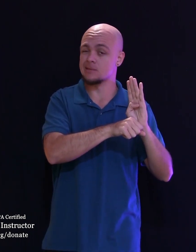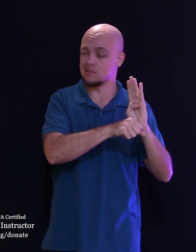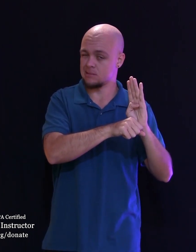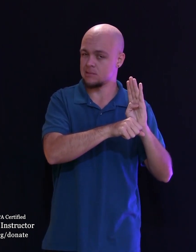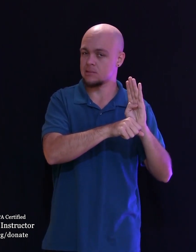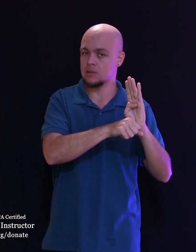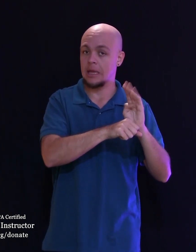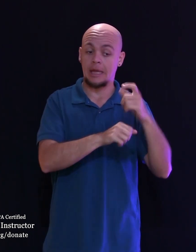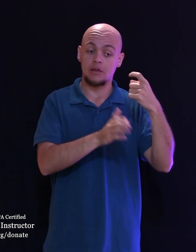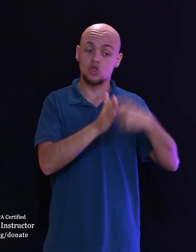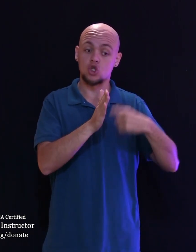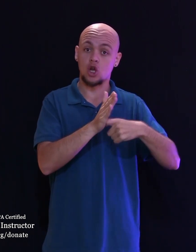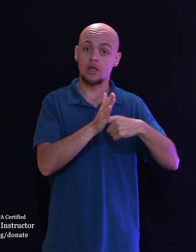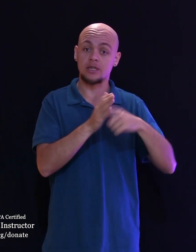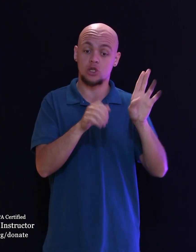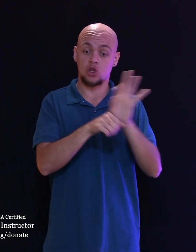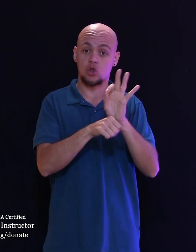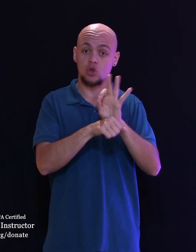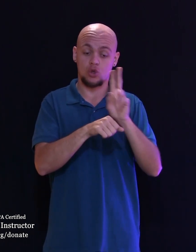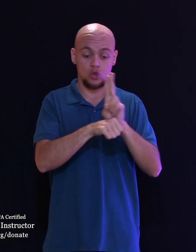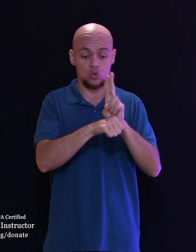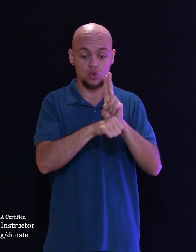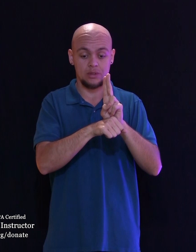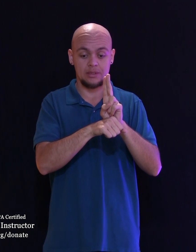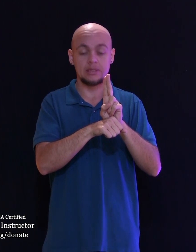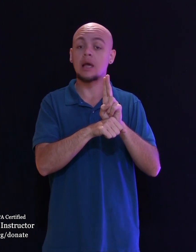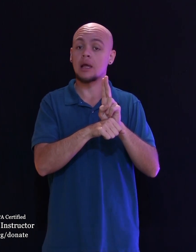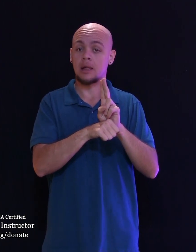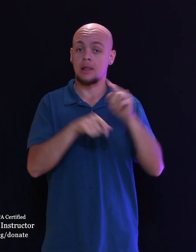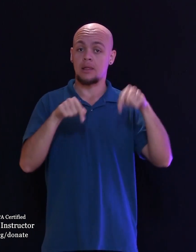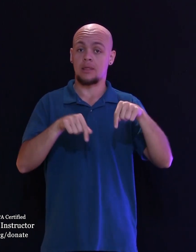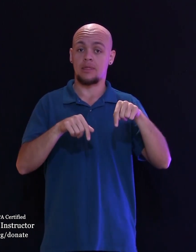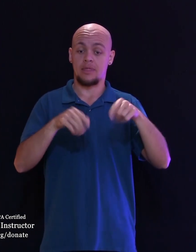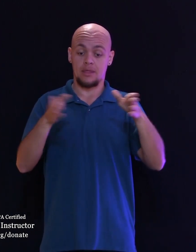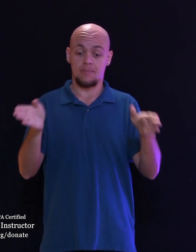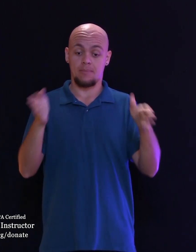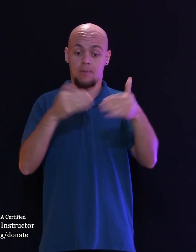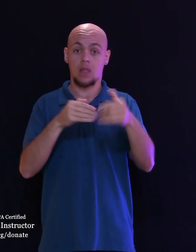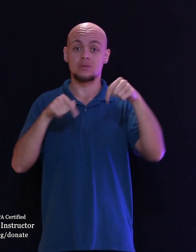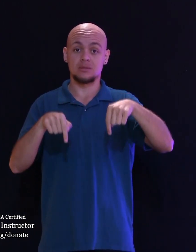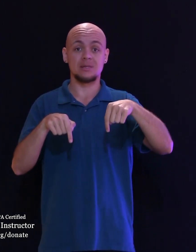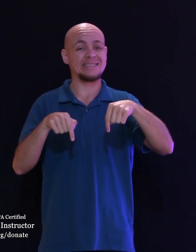See, if you're charging somebody to use your facilities, now you're a business. And if you're a business,